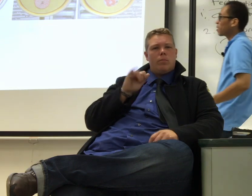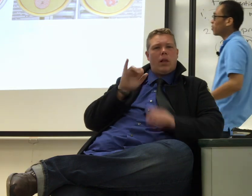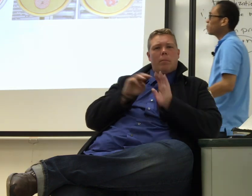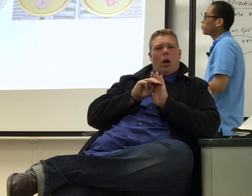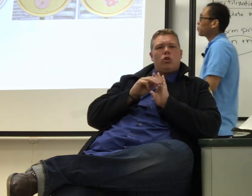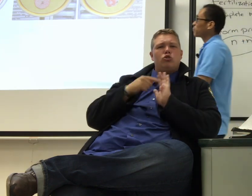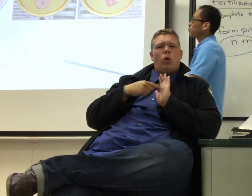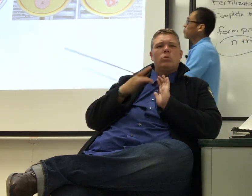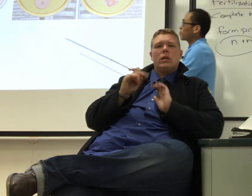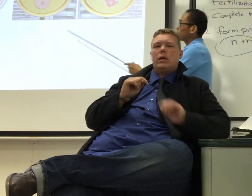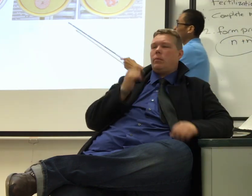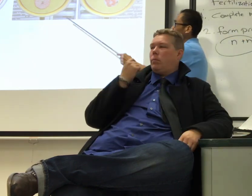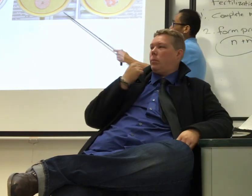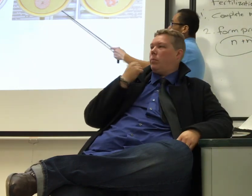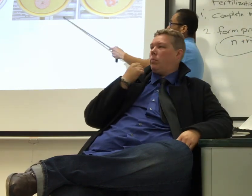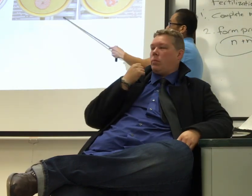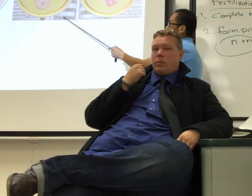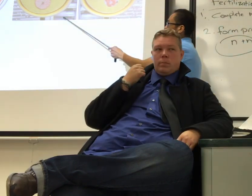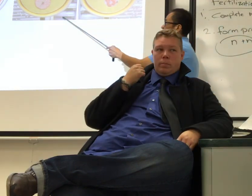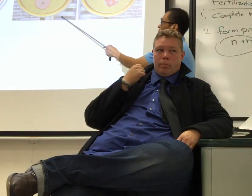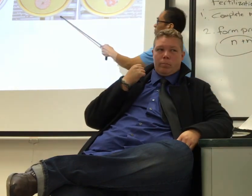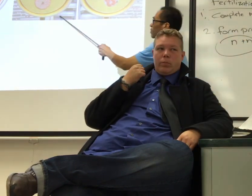This model,